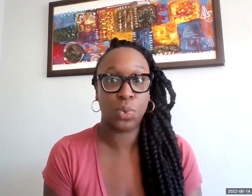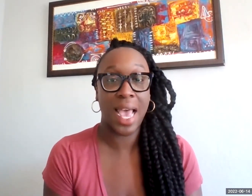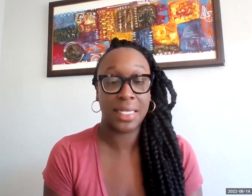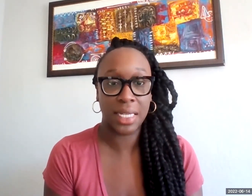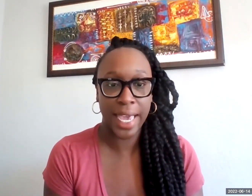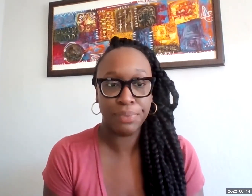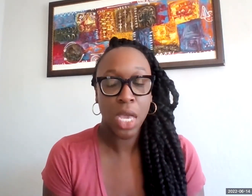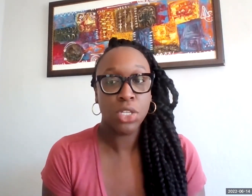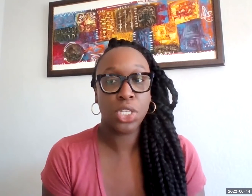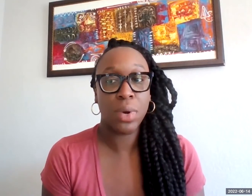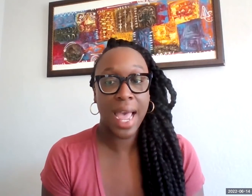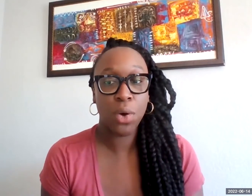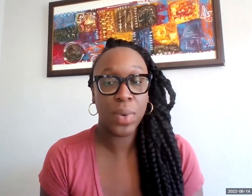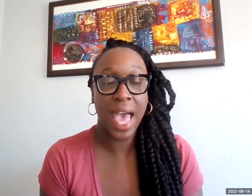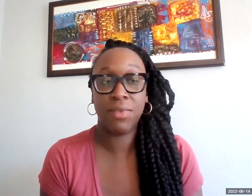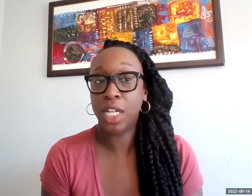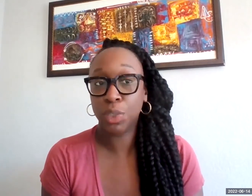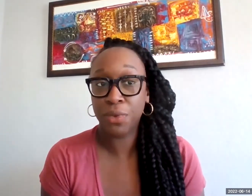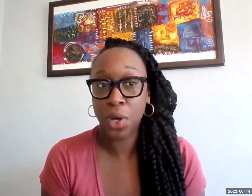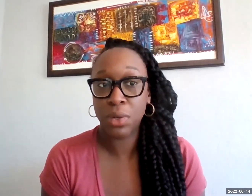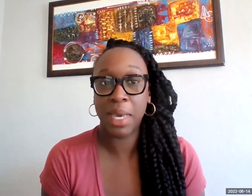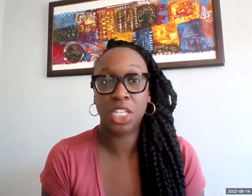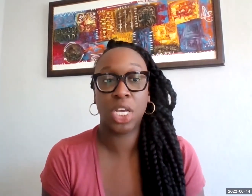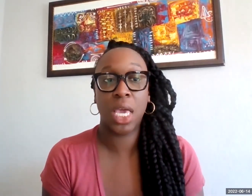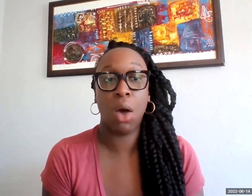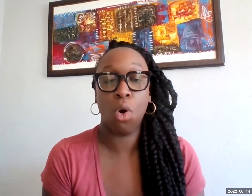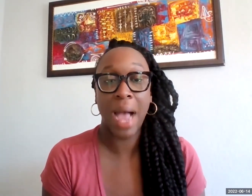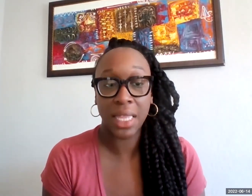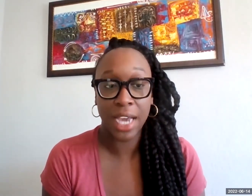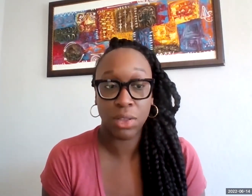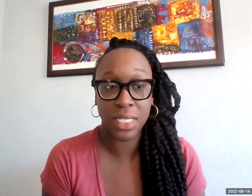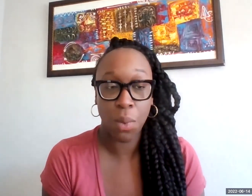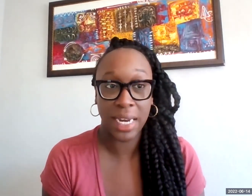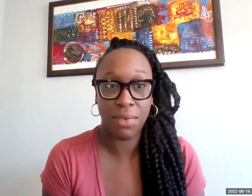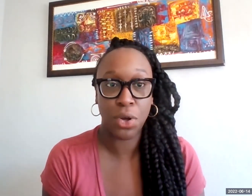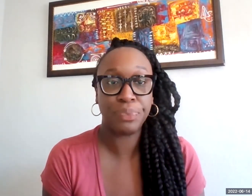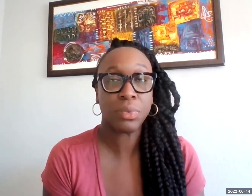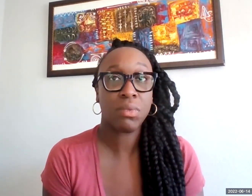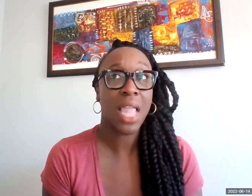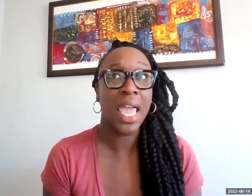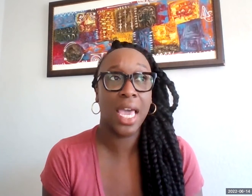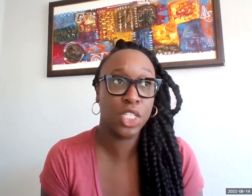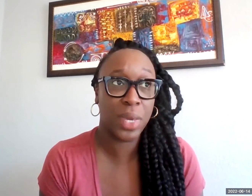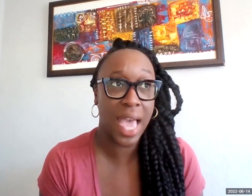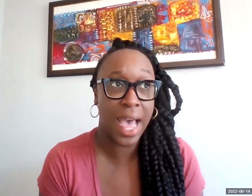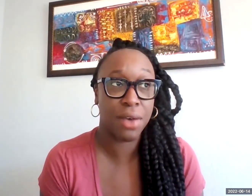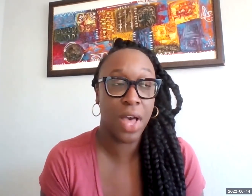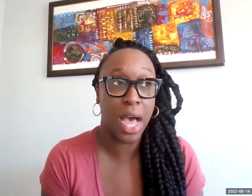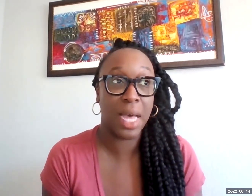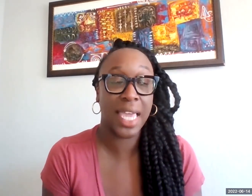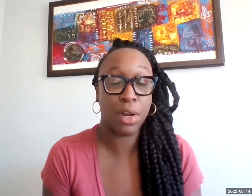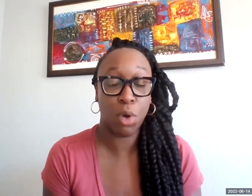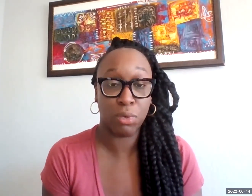those things would escalate. So now we have knowledgeable folks managing a warm hotline on the statewide level. And we